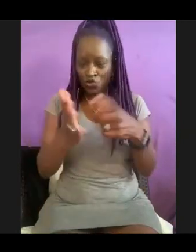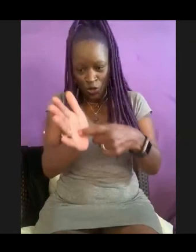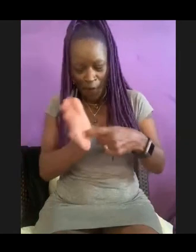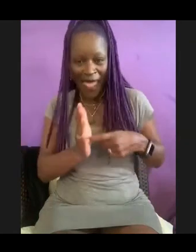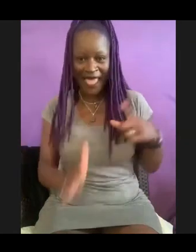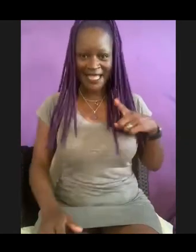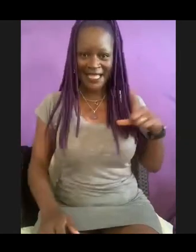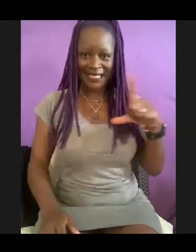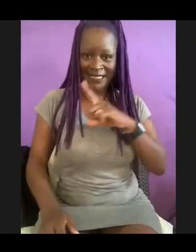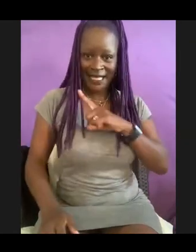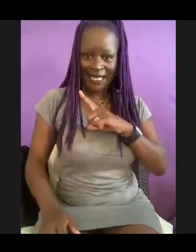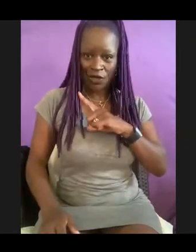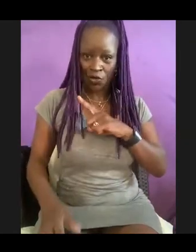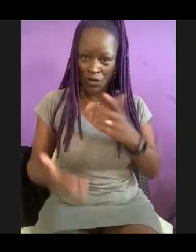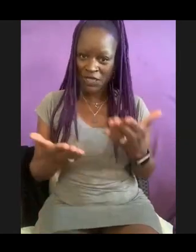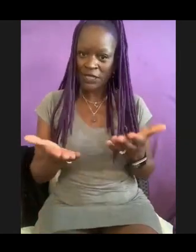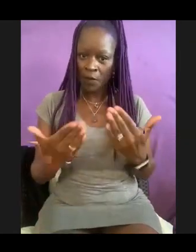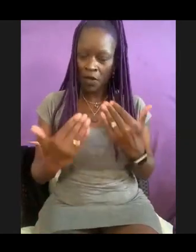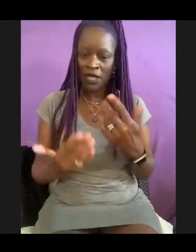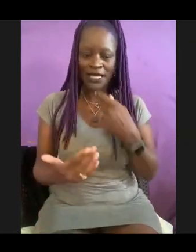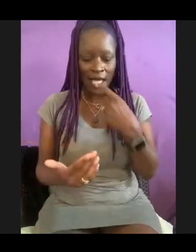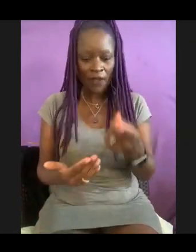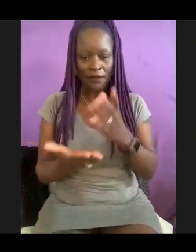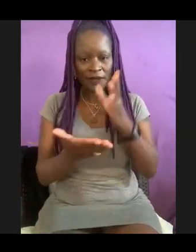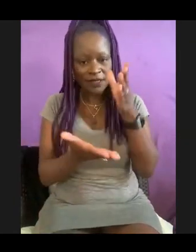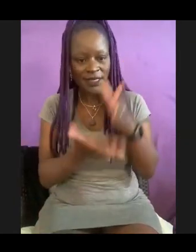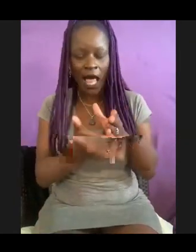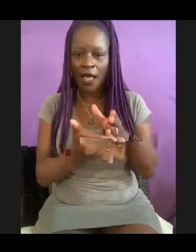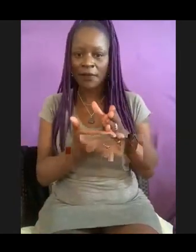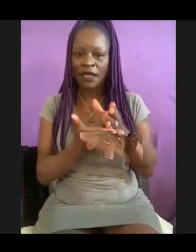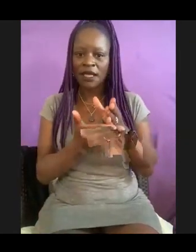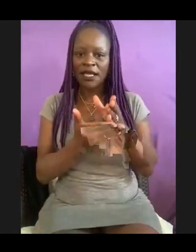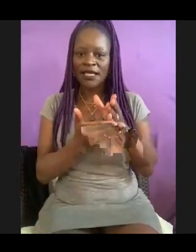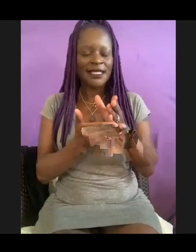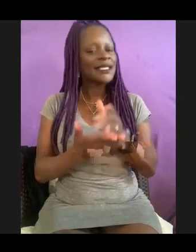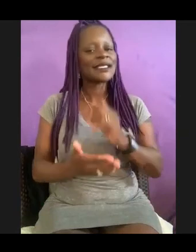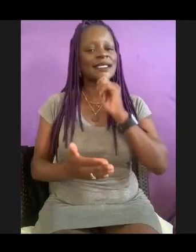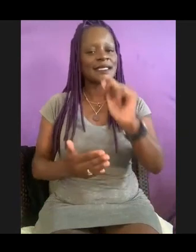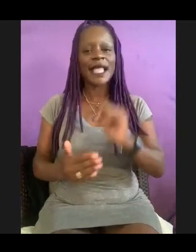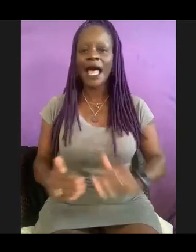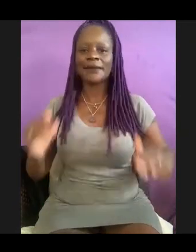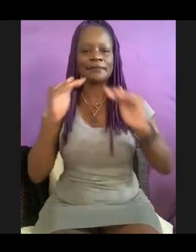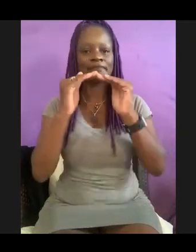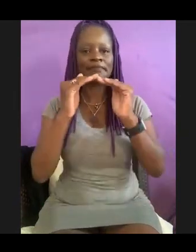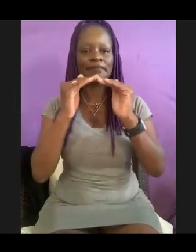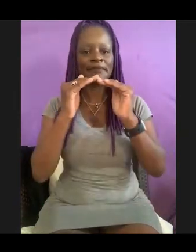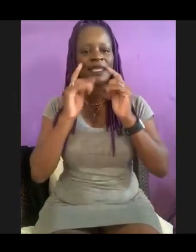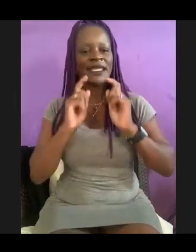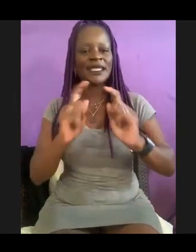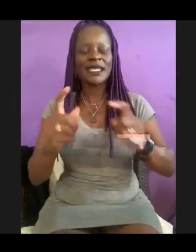legislation that will stop the injustice and provide quality of